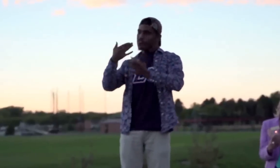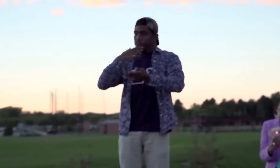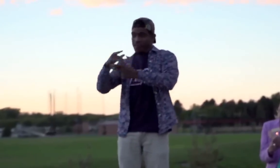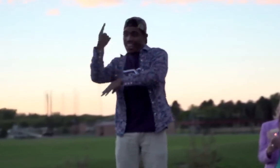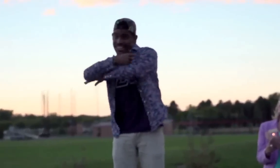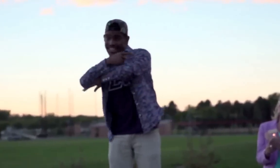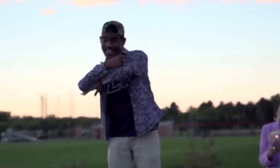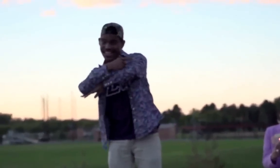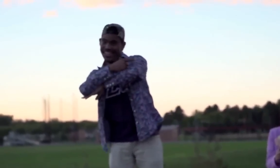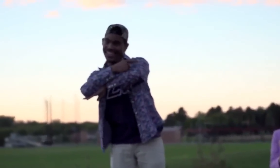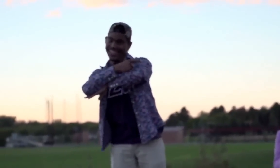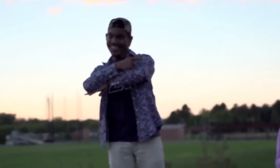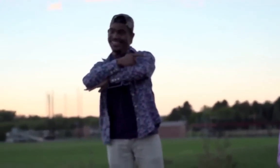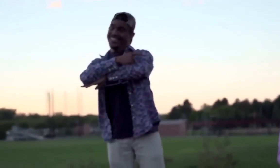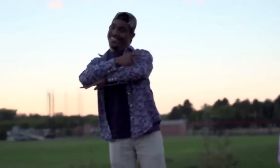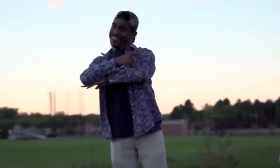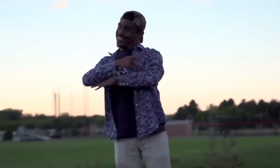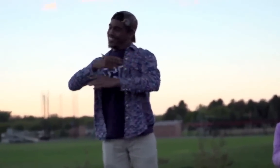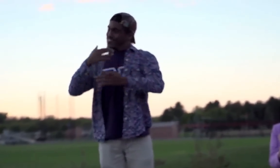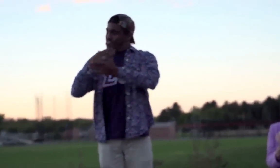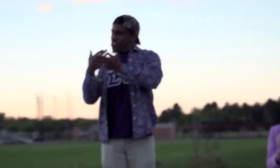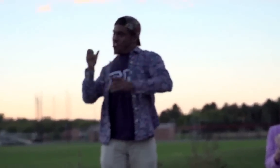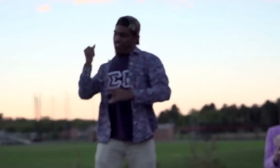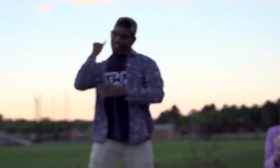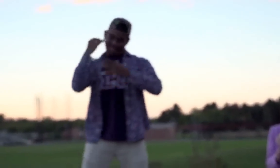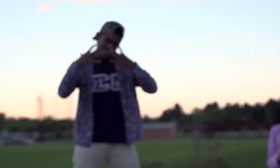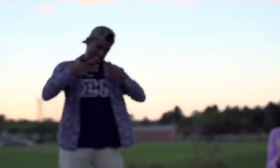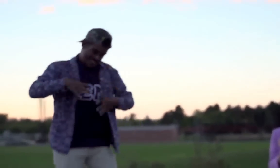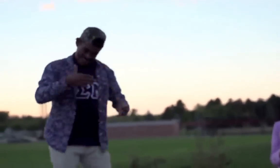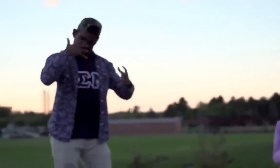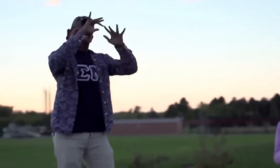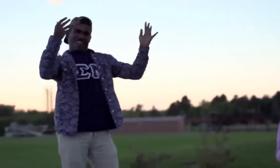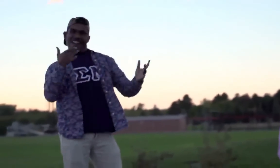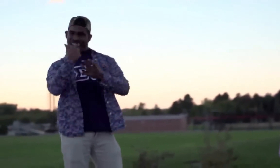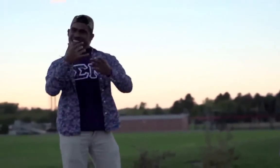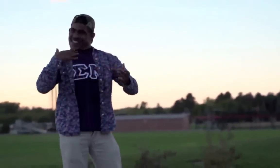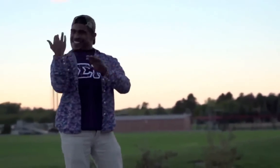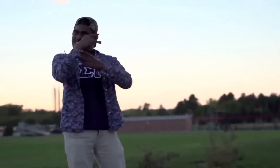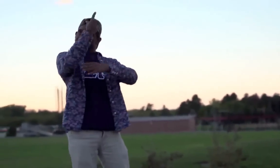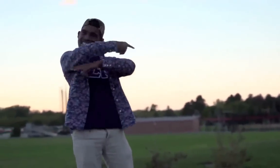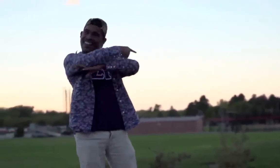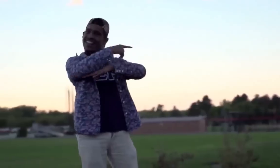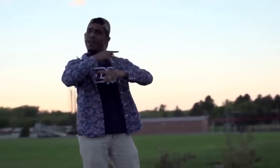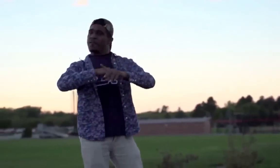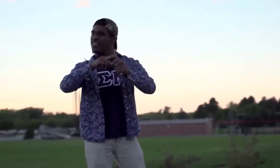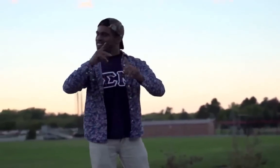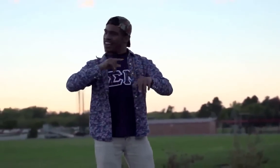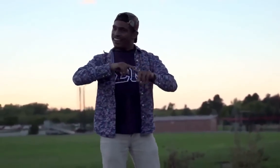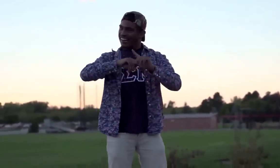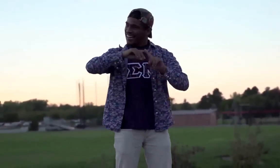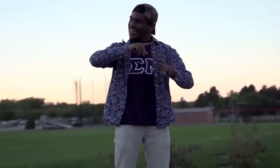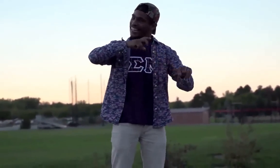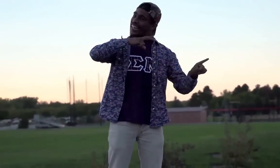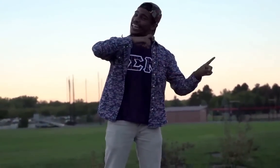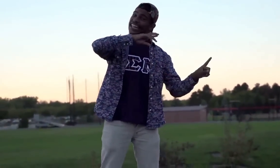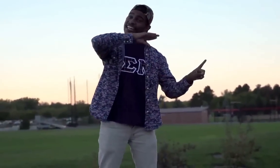if he was wearing gray colors, it was a bad day. But if he was wearing bright colors, it was a good day.